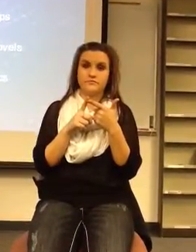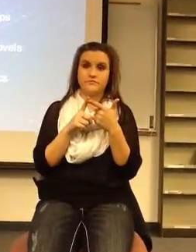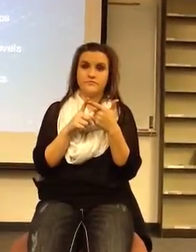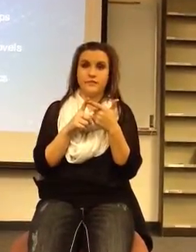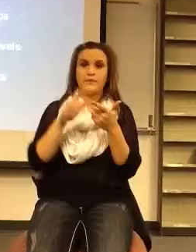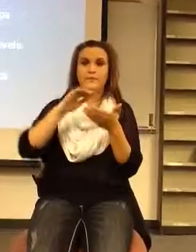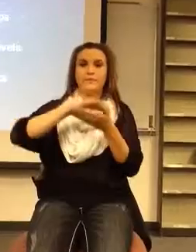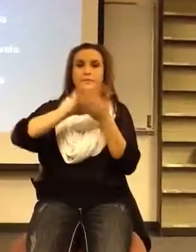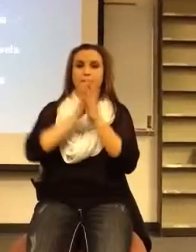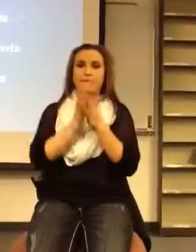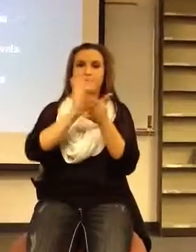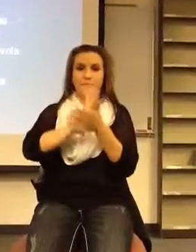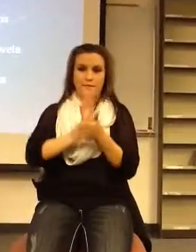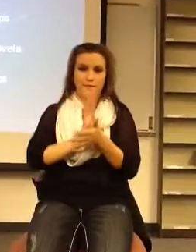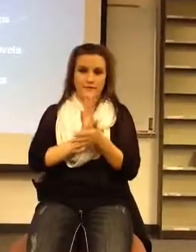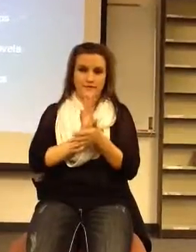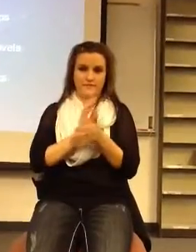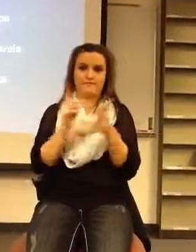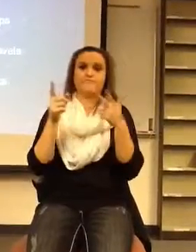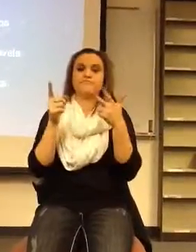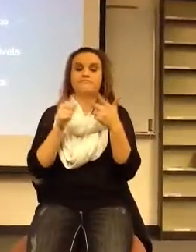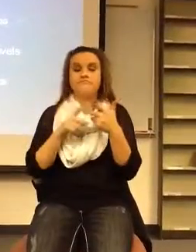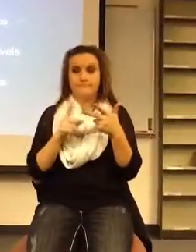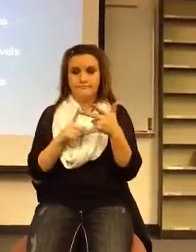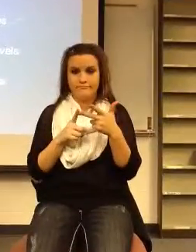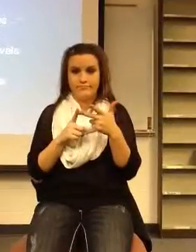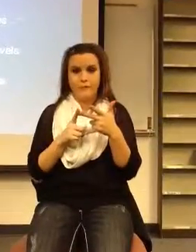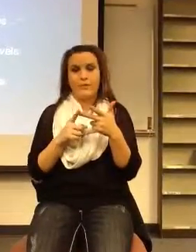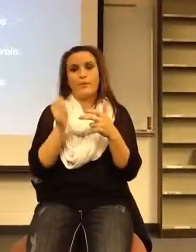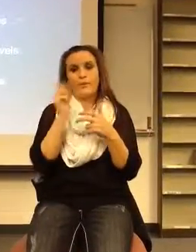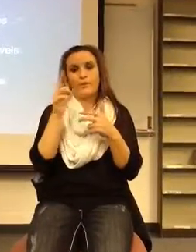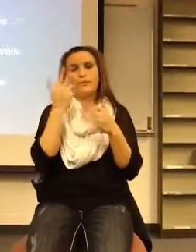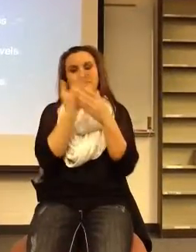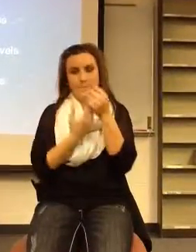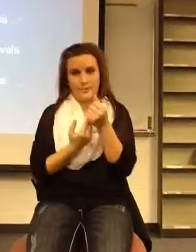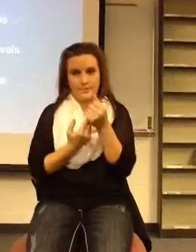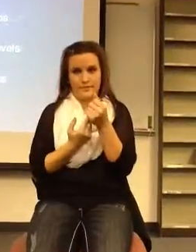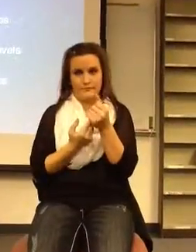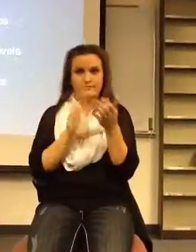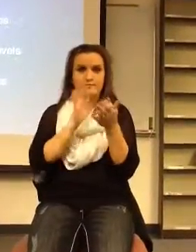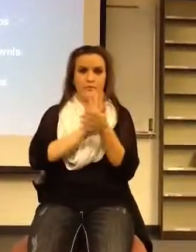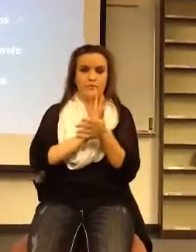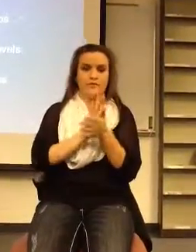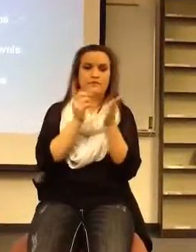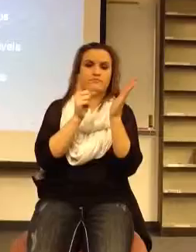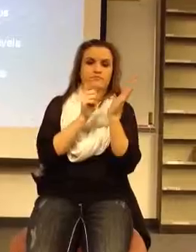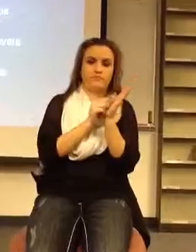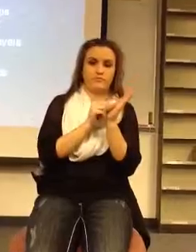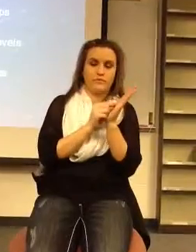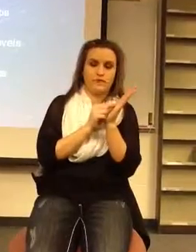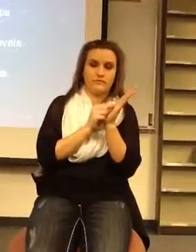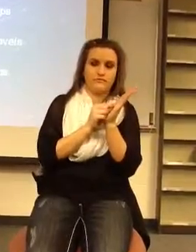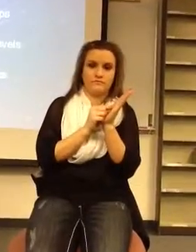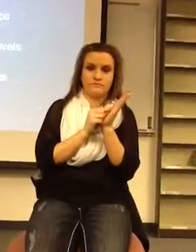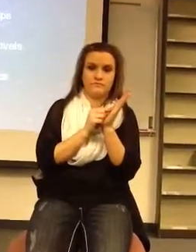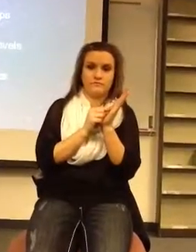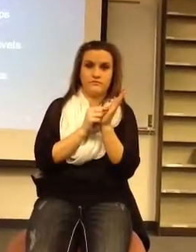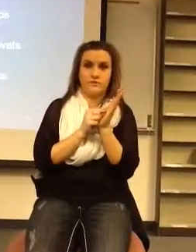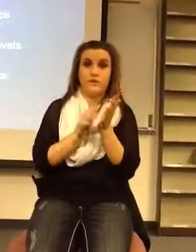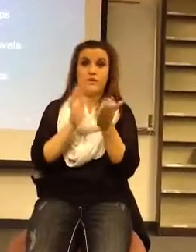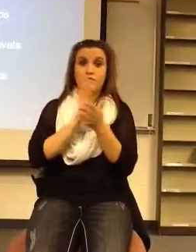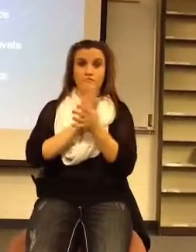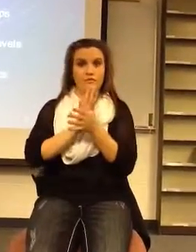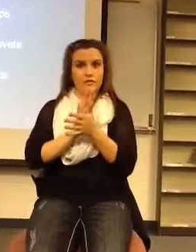movie, or C, both. And really it's the movie thing. If you think about it, that's where the money